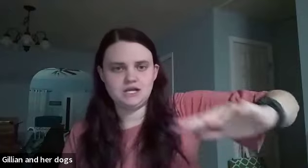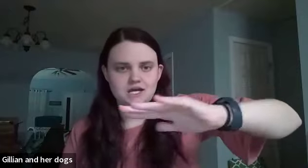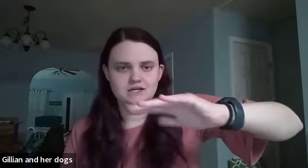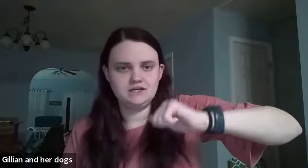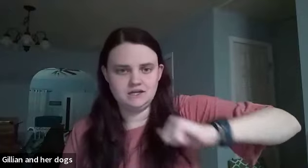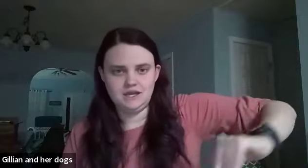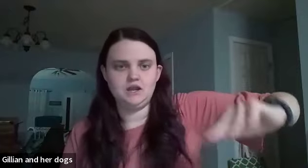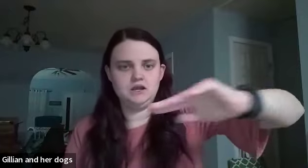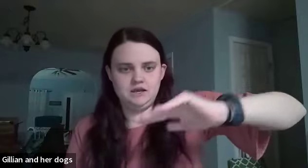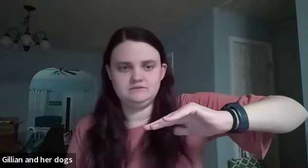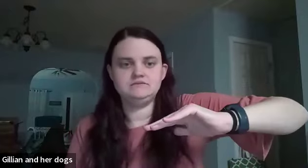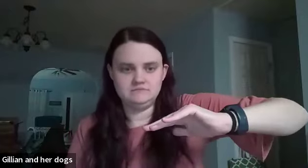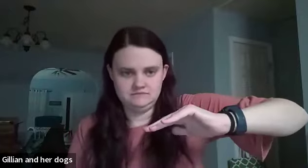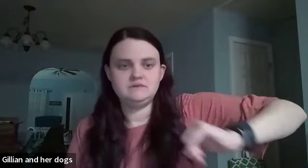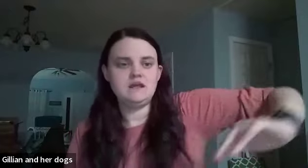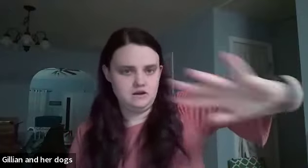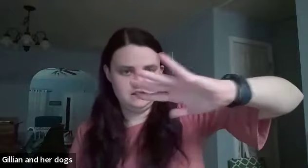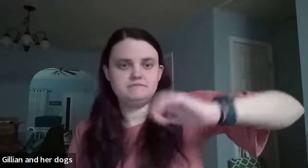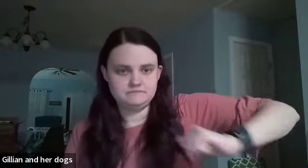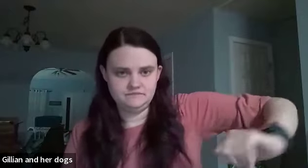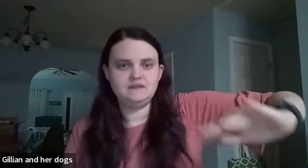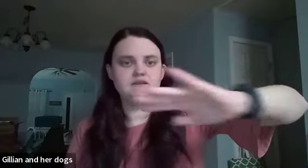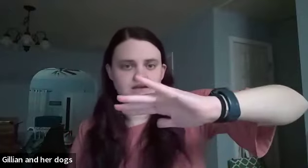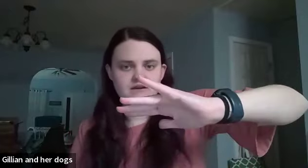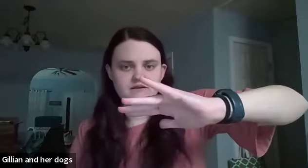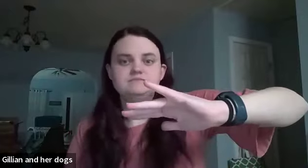Area, area, area, area.